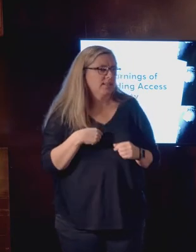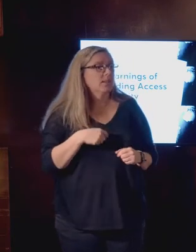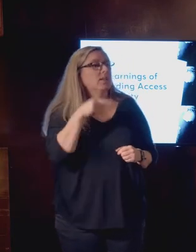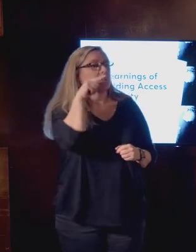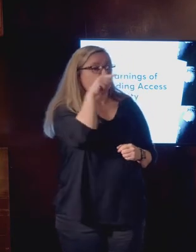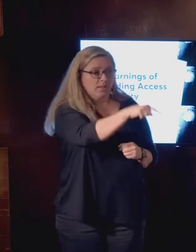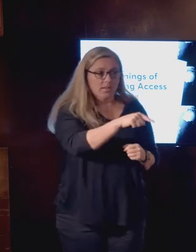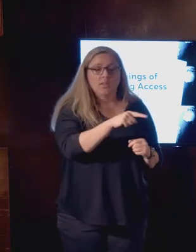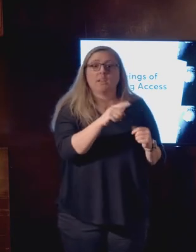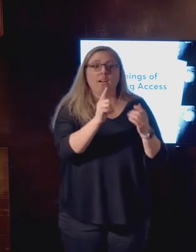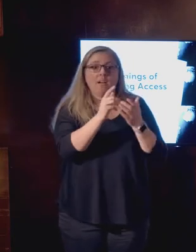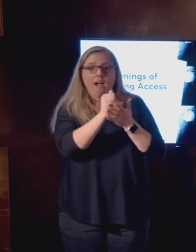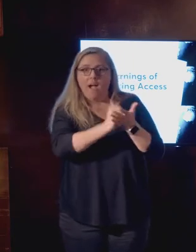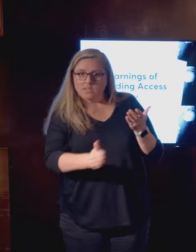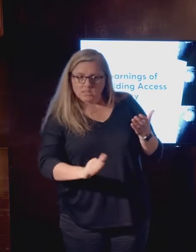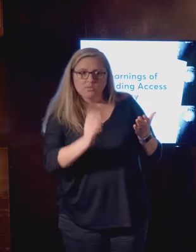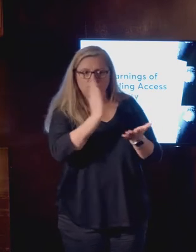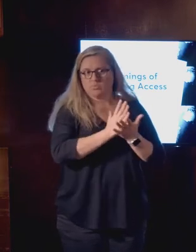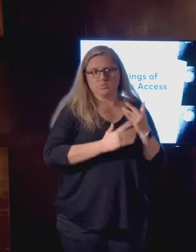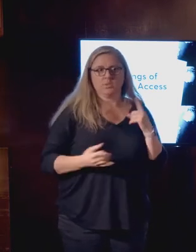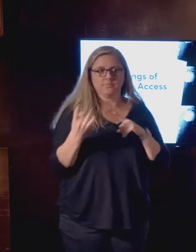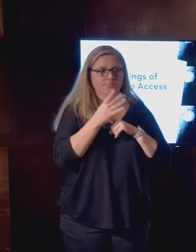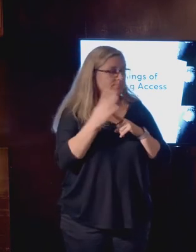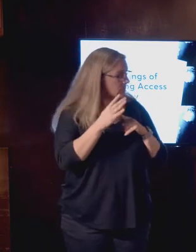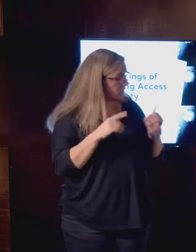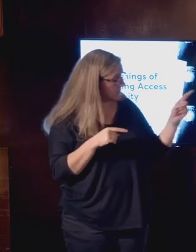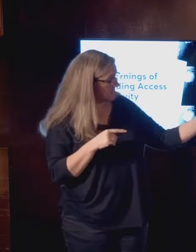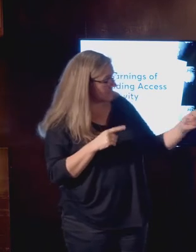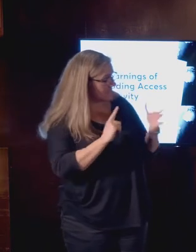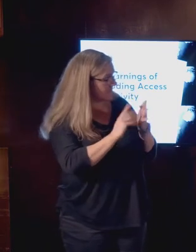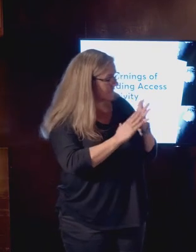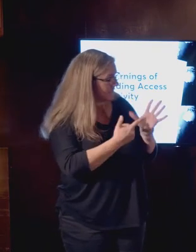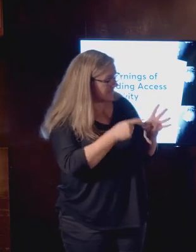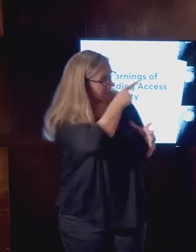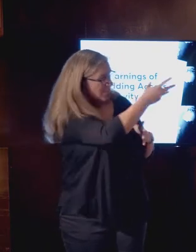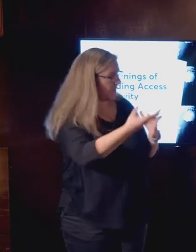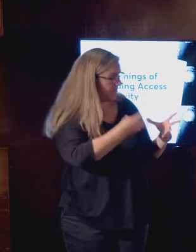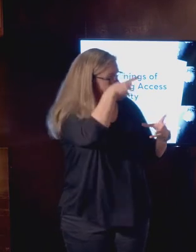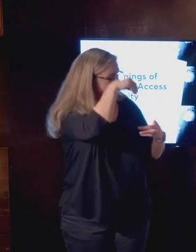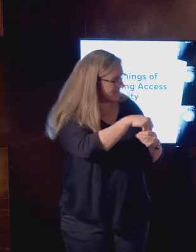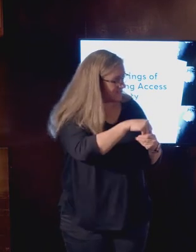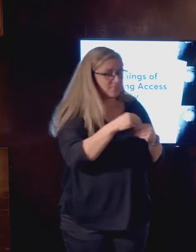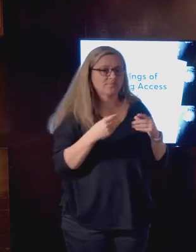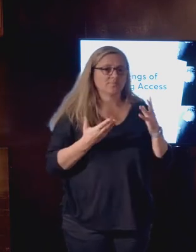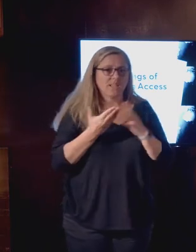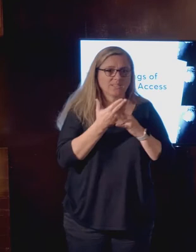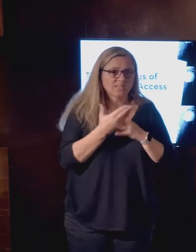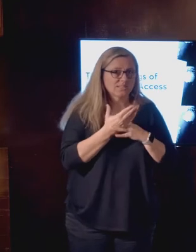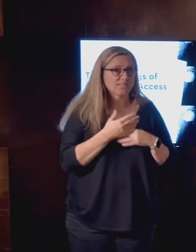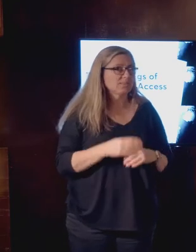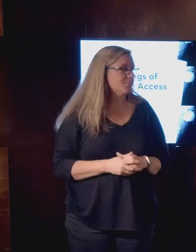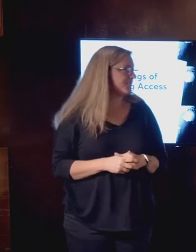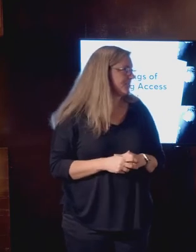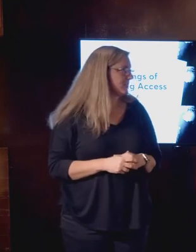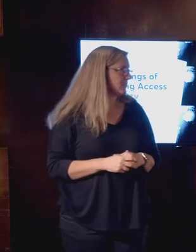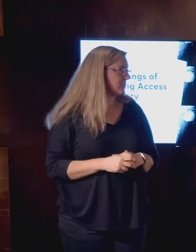the article was really pertinent to what we're discussing today. Emma, do you have anything on embedding access from the start? I just think